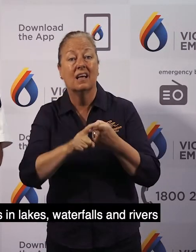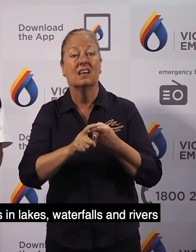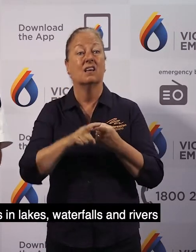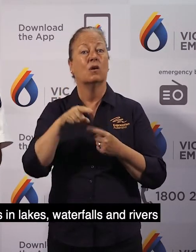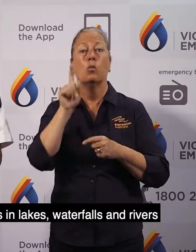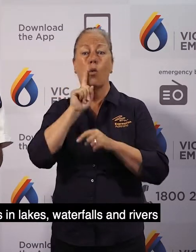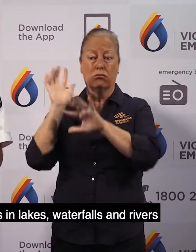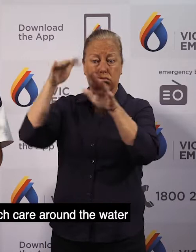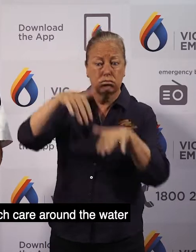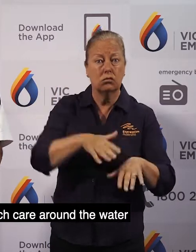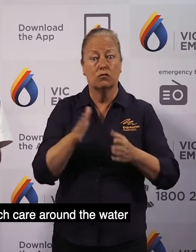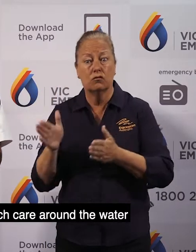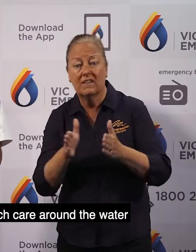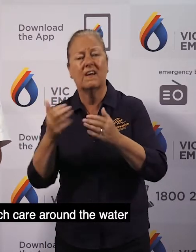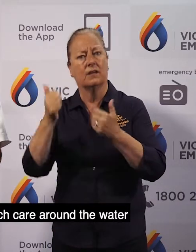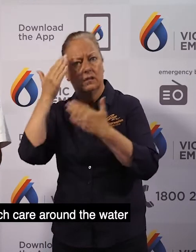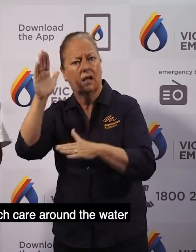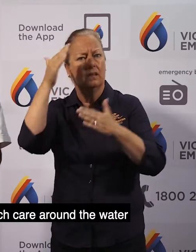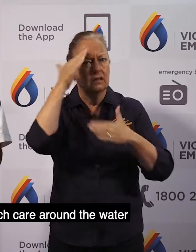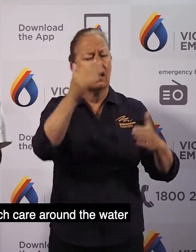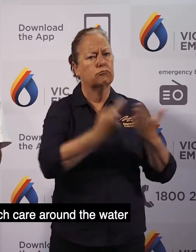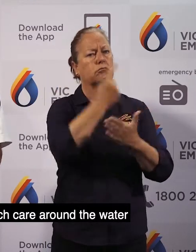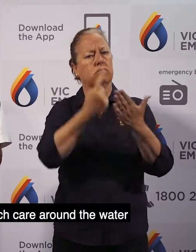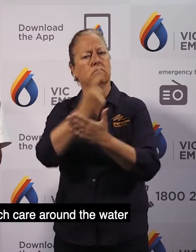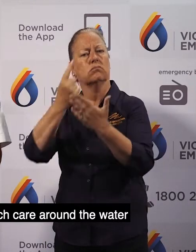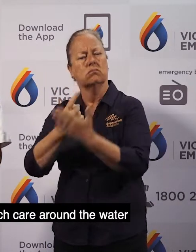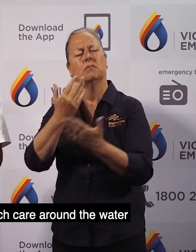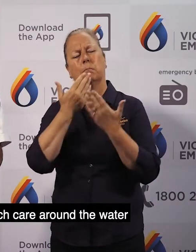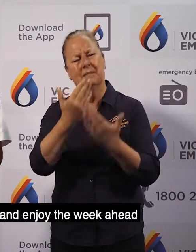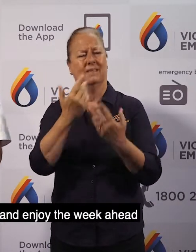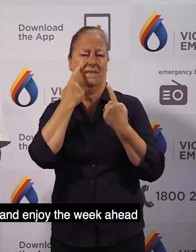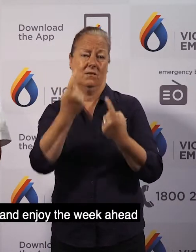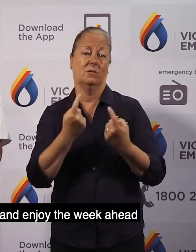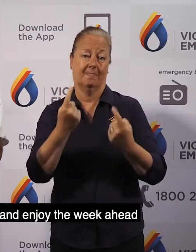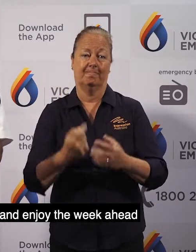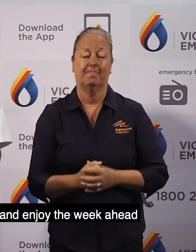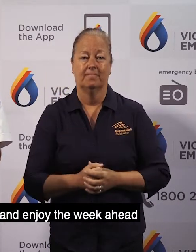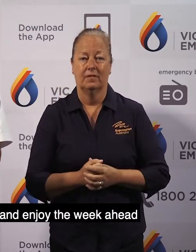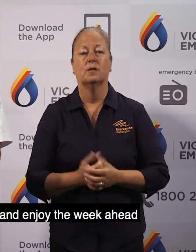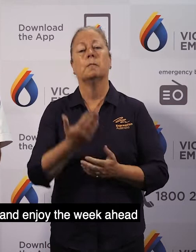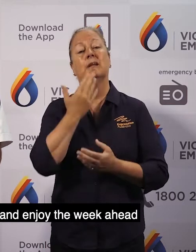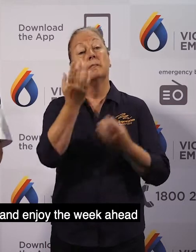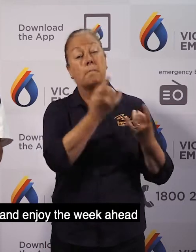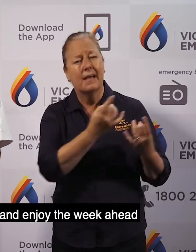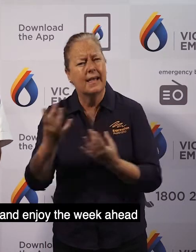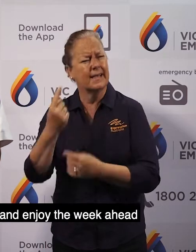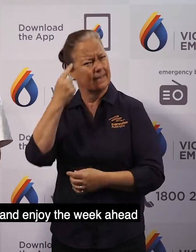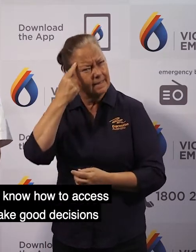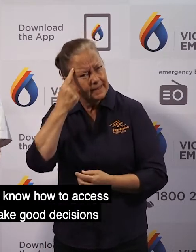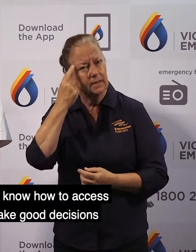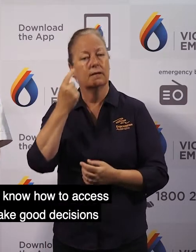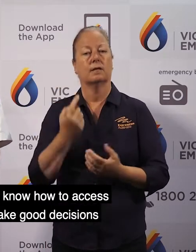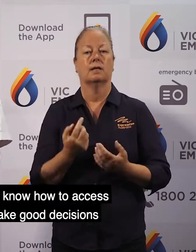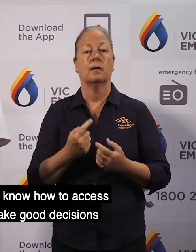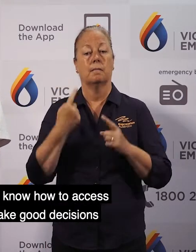waterfalls, in rivers. So please, just take such care around the water. Again, prepare yourself, enjoy the week ahead,